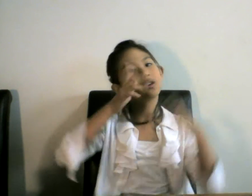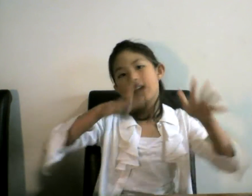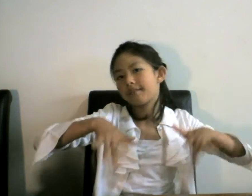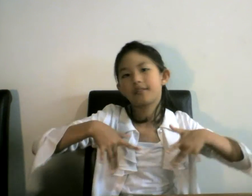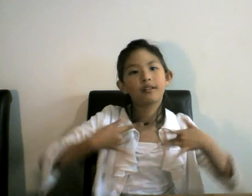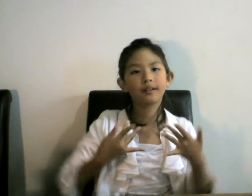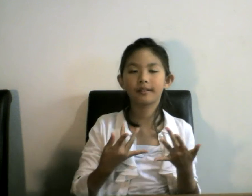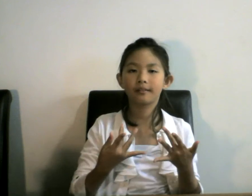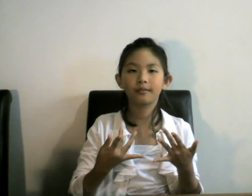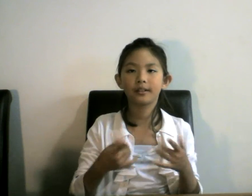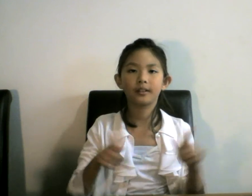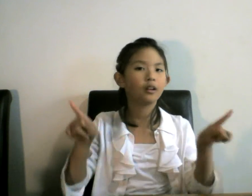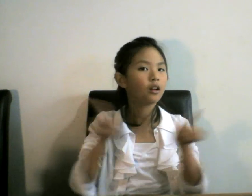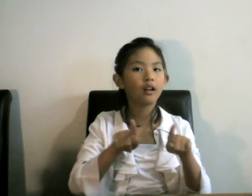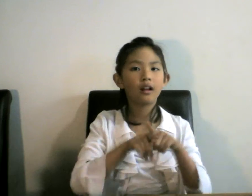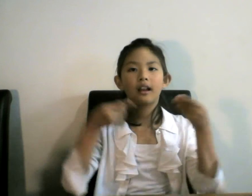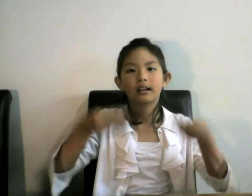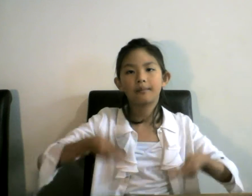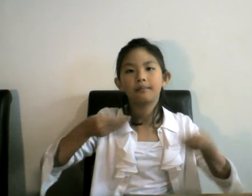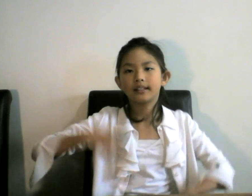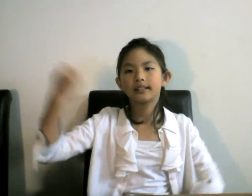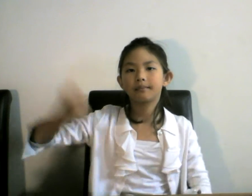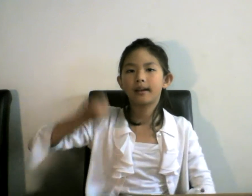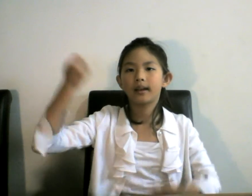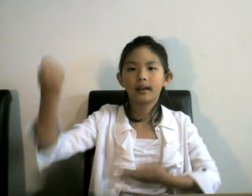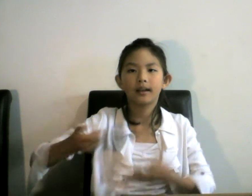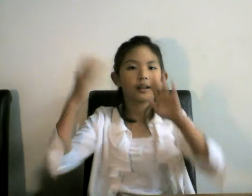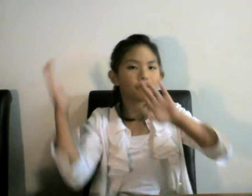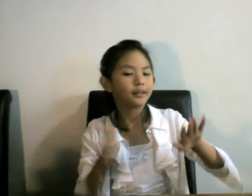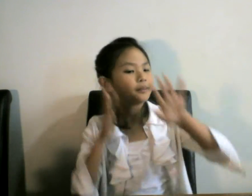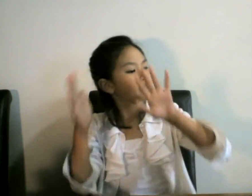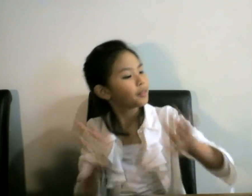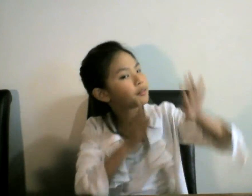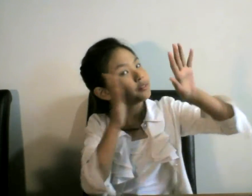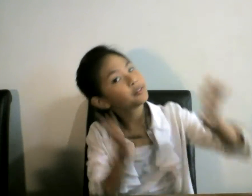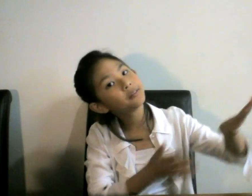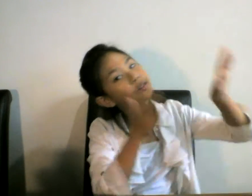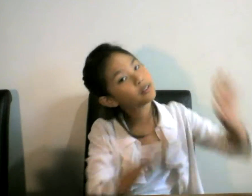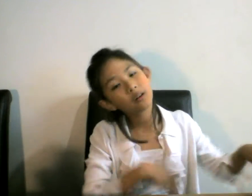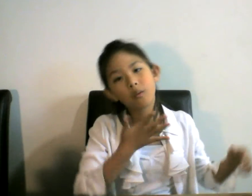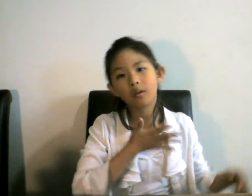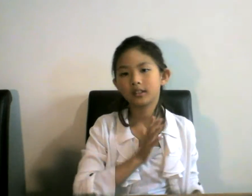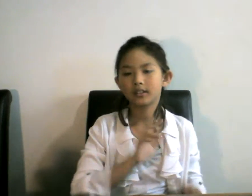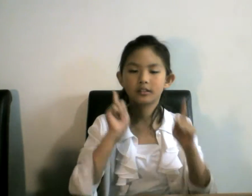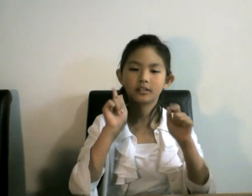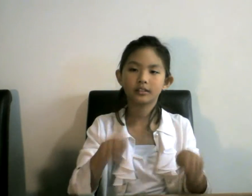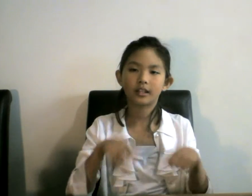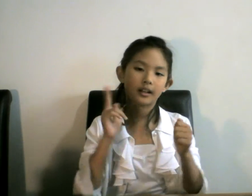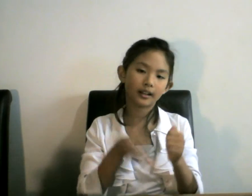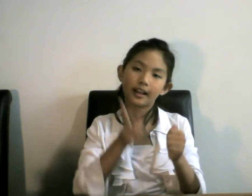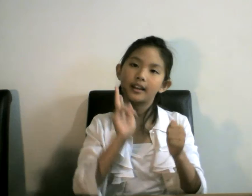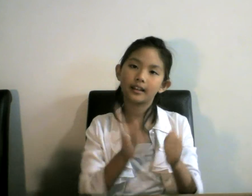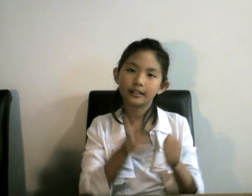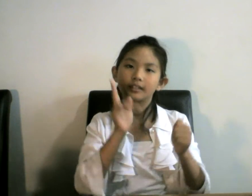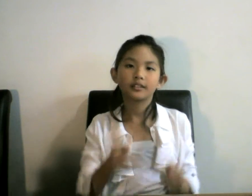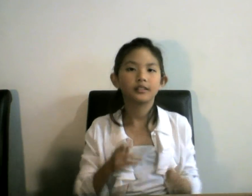Do you ever feel like a plastic bag drifting through the wind, wanting to start again? Do